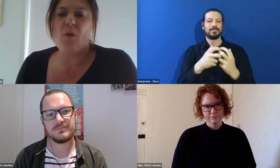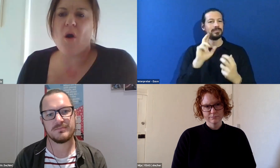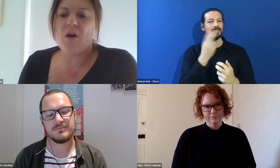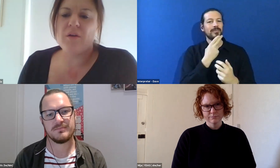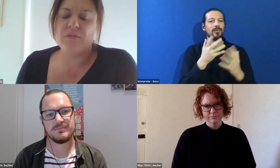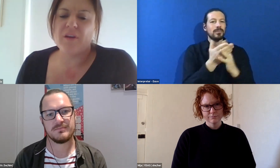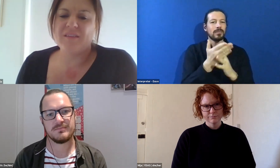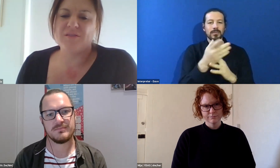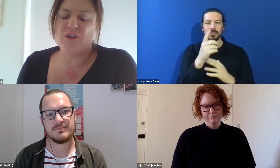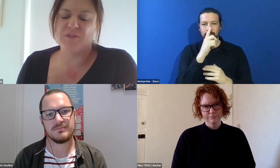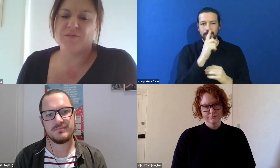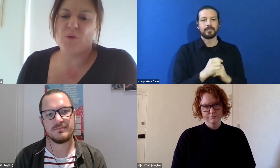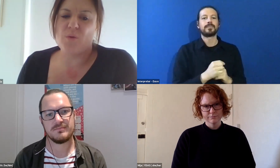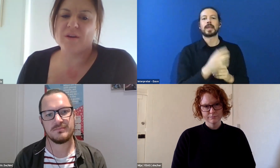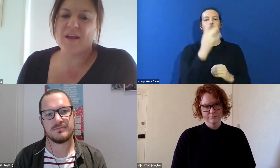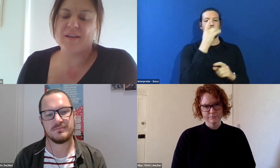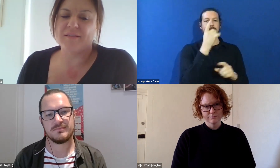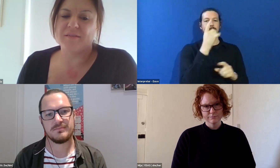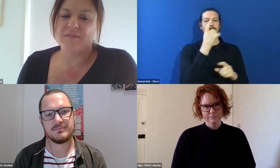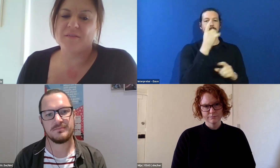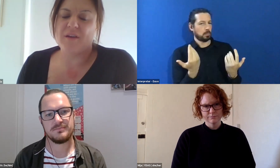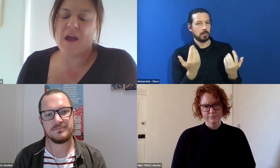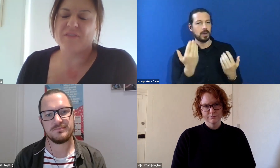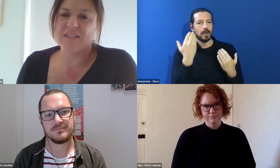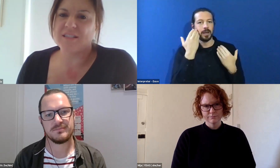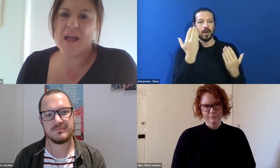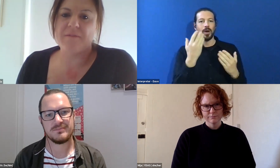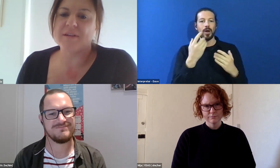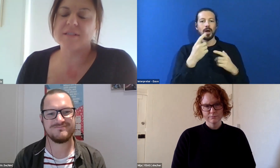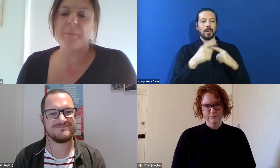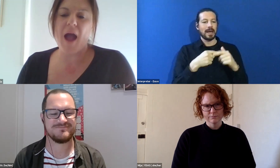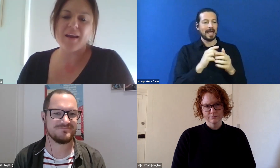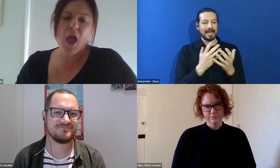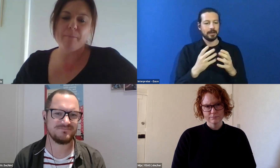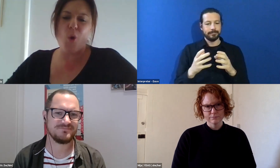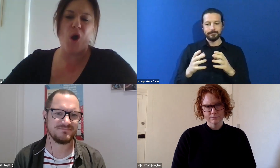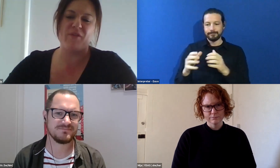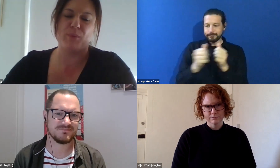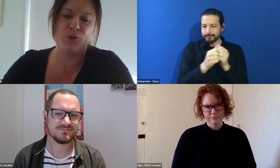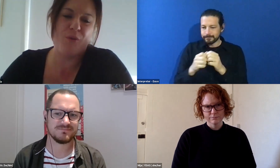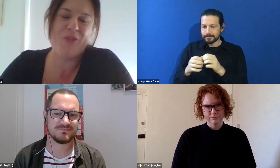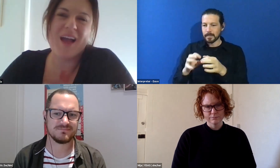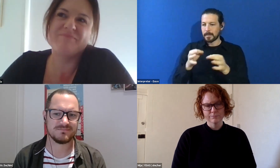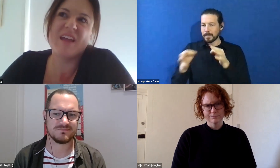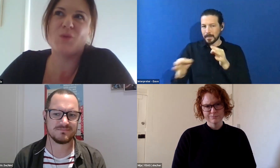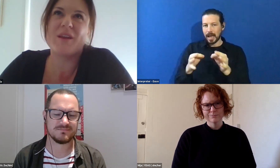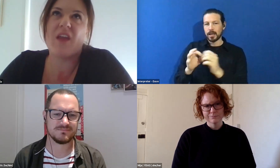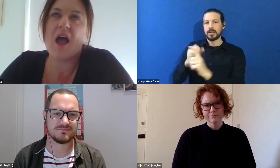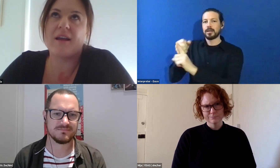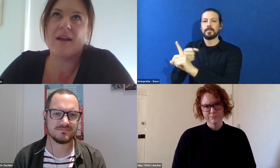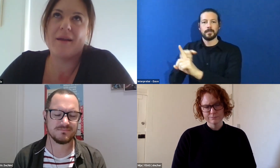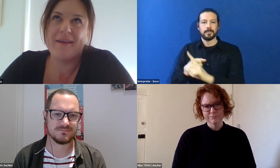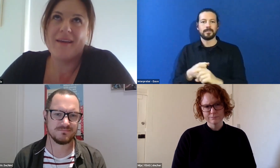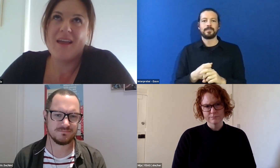that I know of in terms of coordinated advocacy efforts, but more of a look, like it's sort of